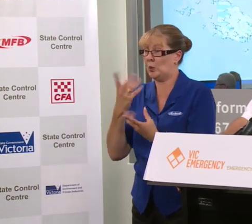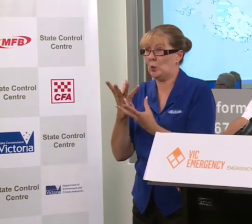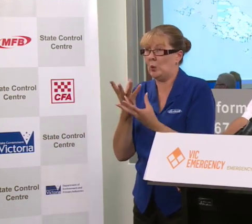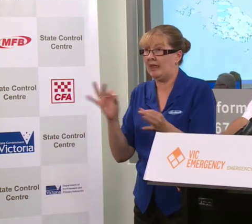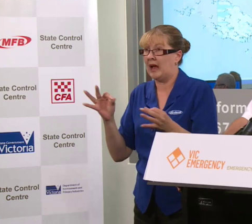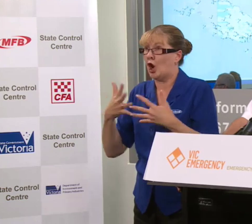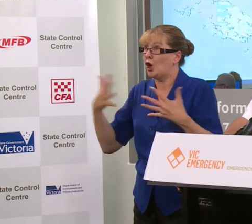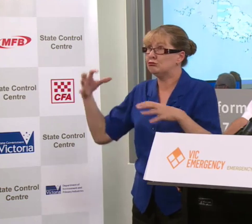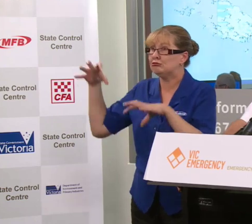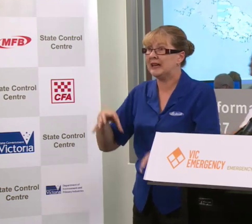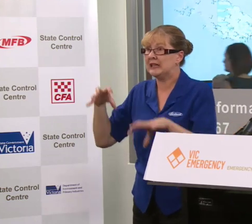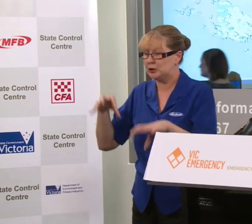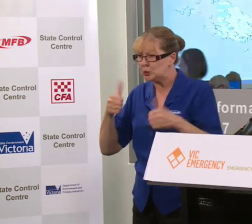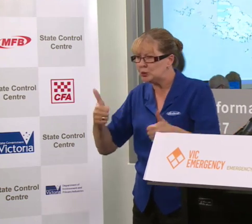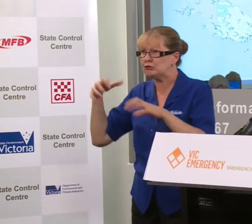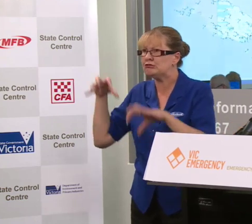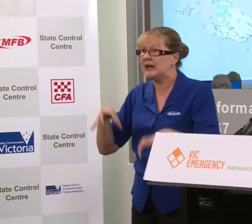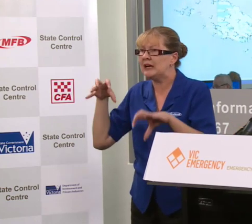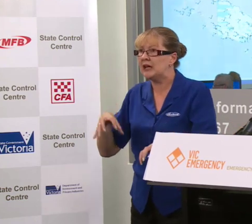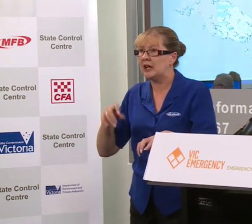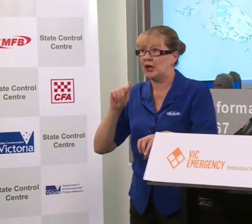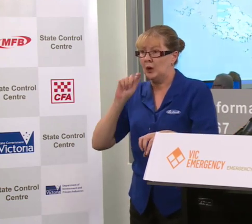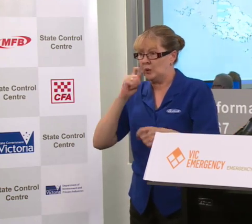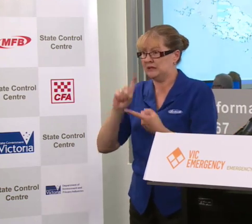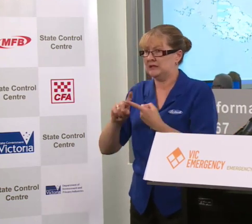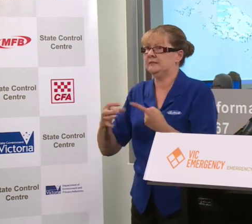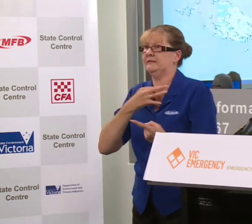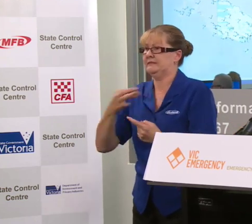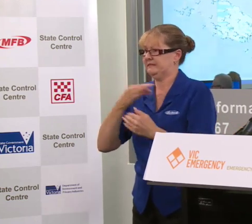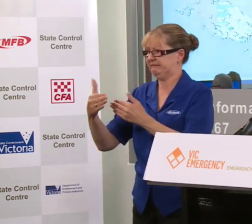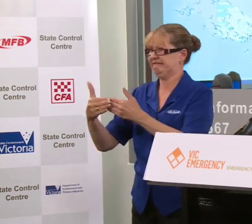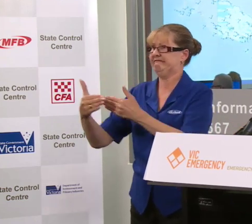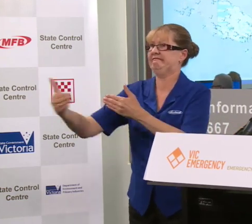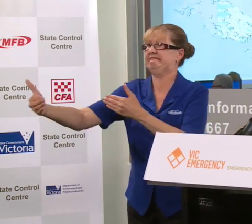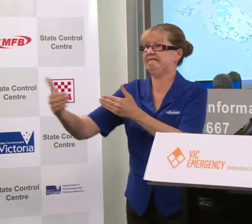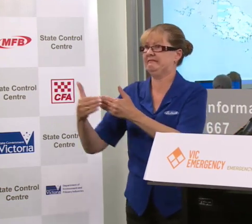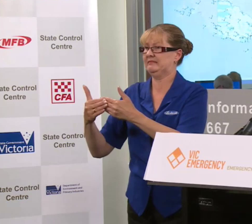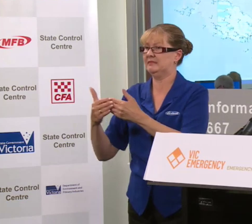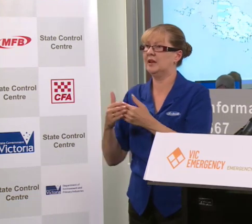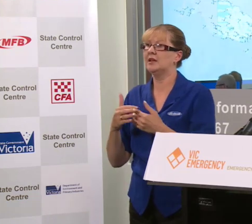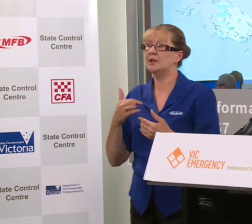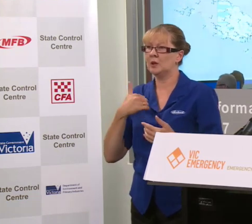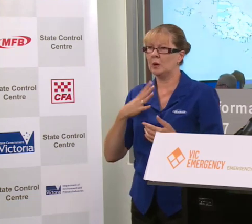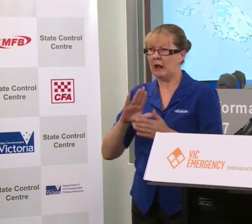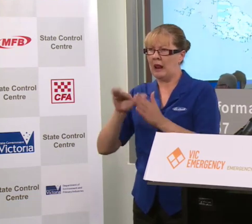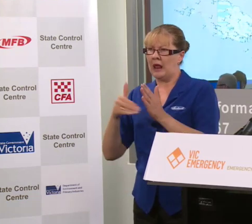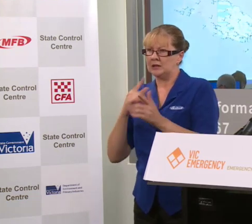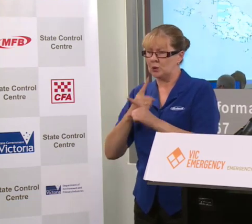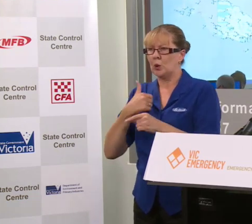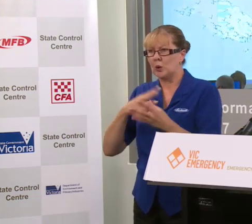without significant rain we don't change the potential of what this brings. Just in closing, I might just refer to one statistic for